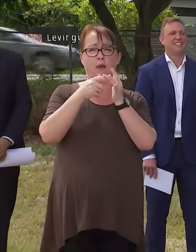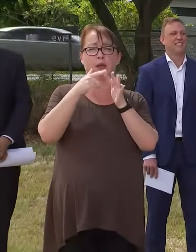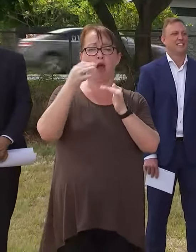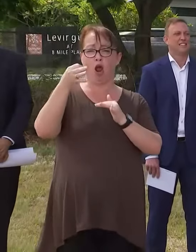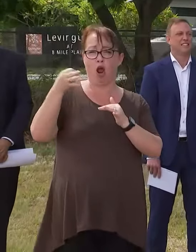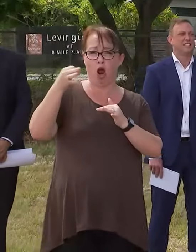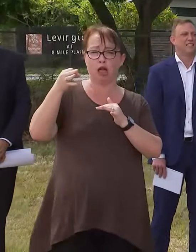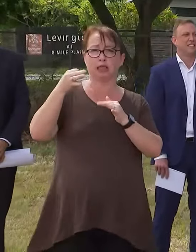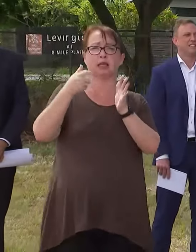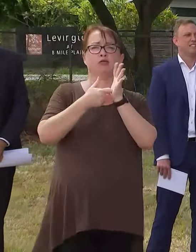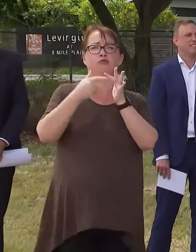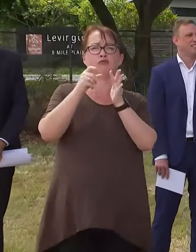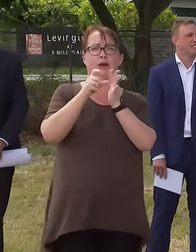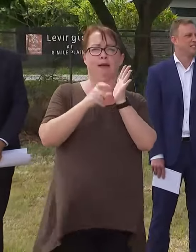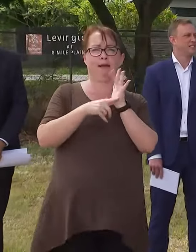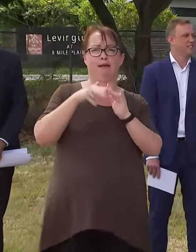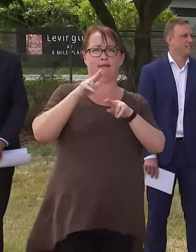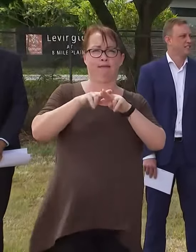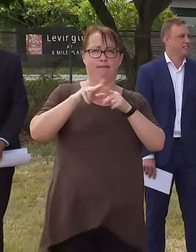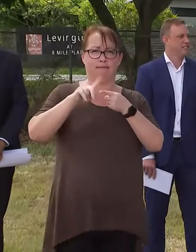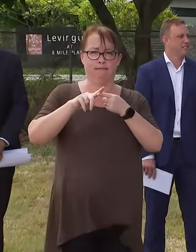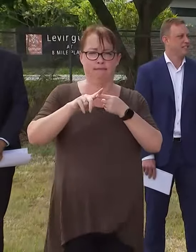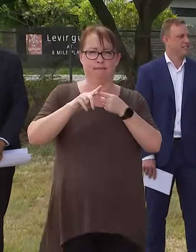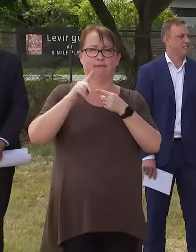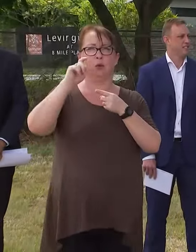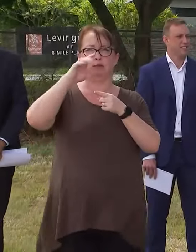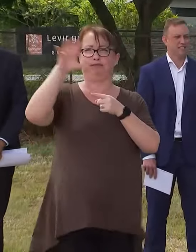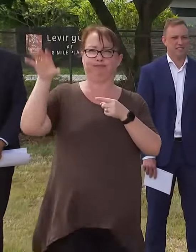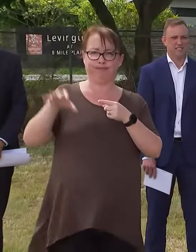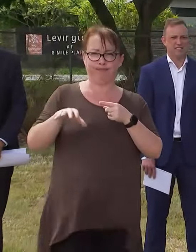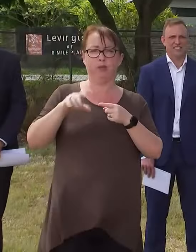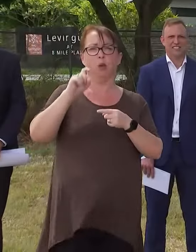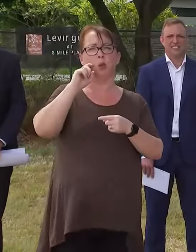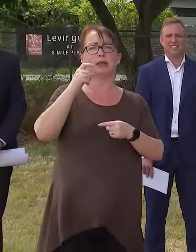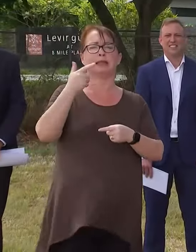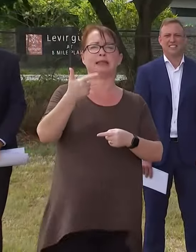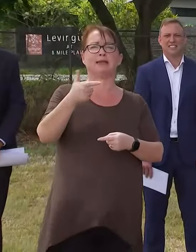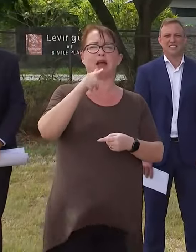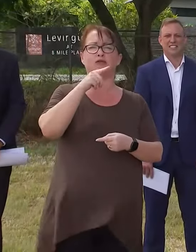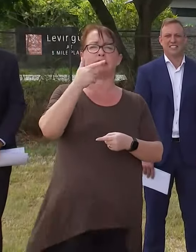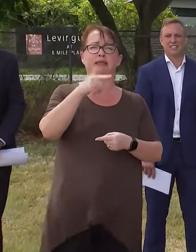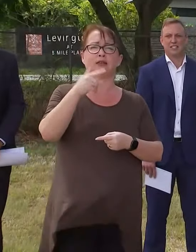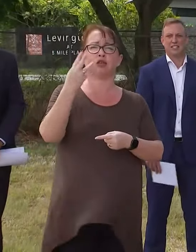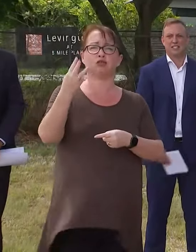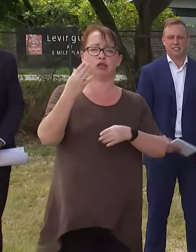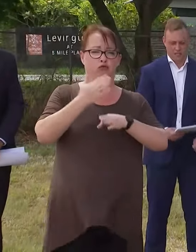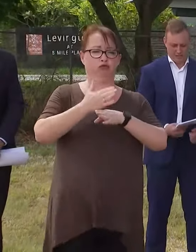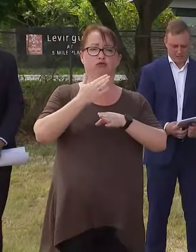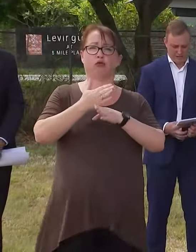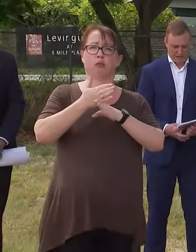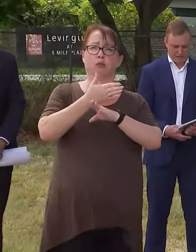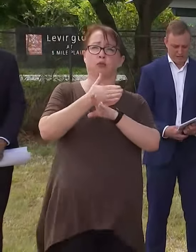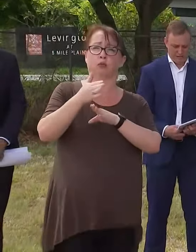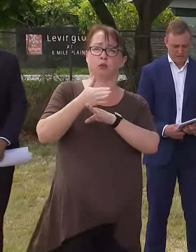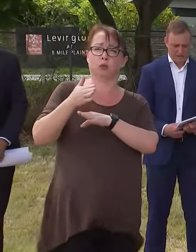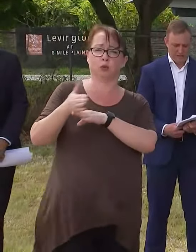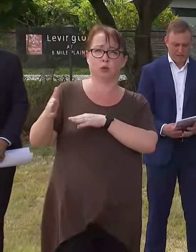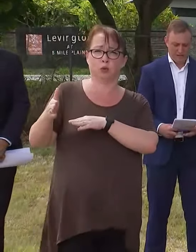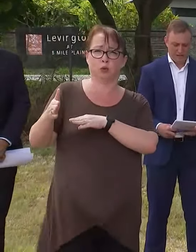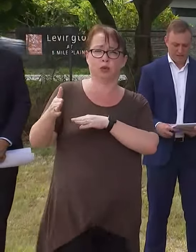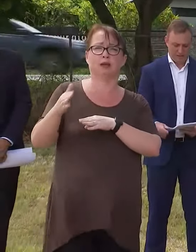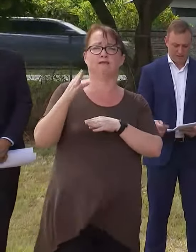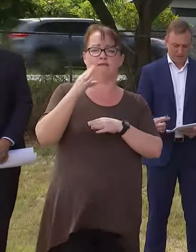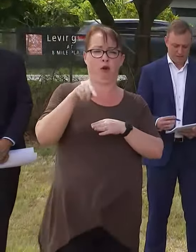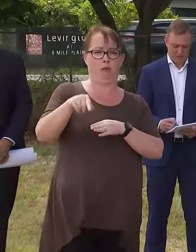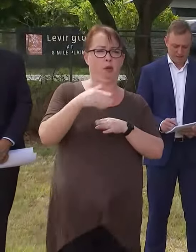that this will ease some of the pressure on our EDs. There'll be 773 jobs created as a result of